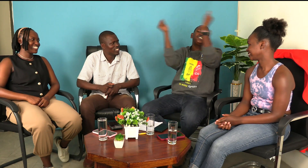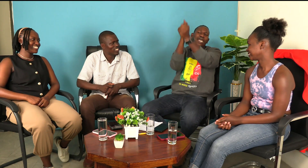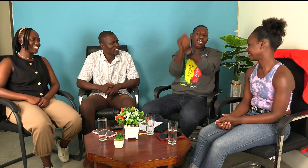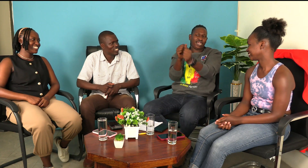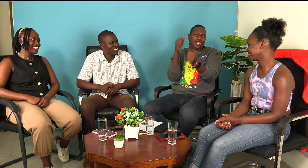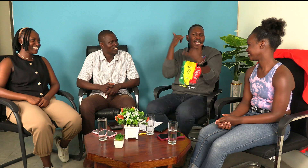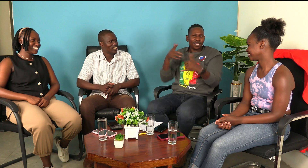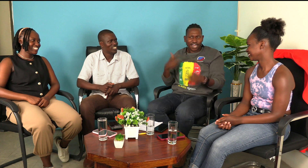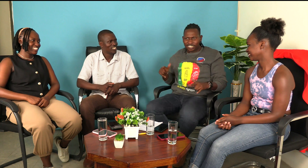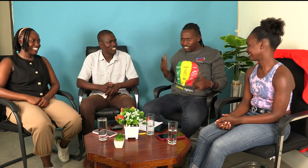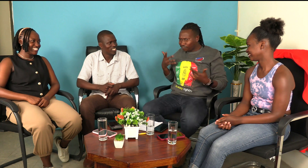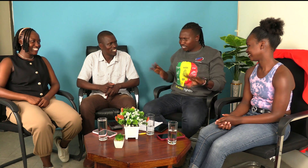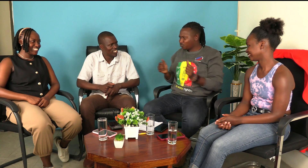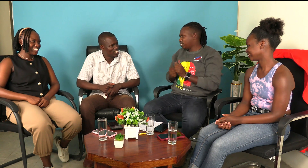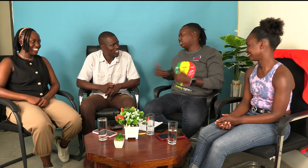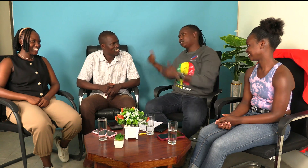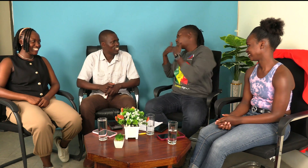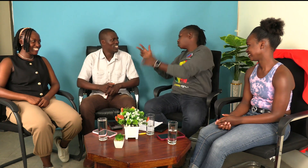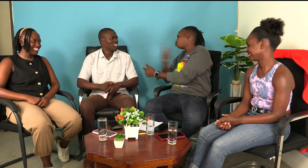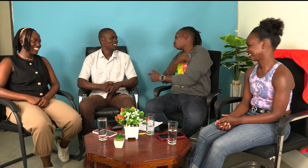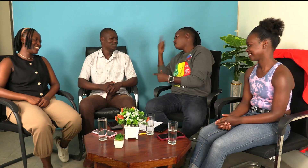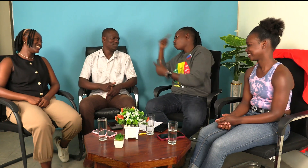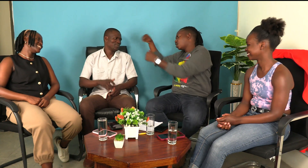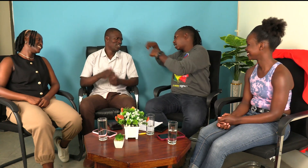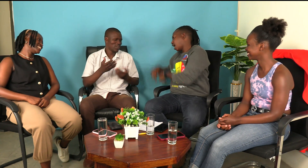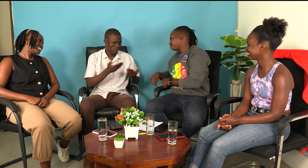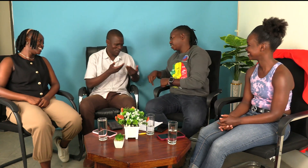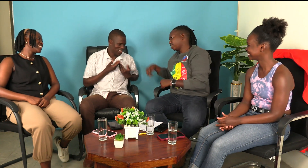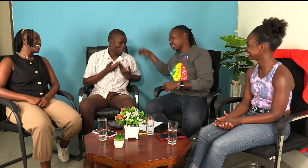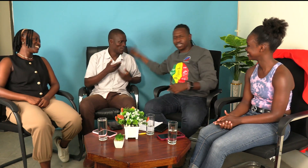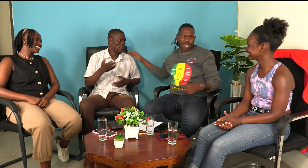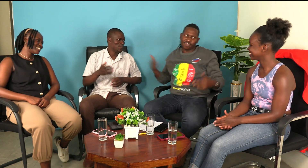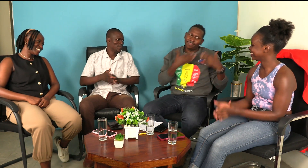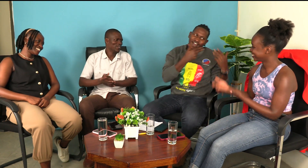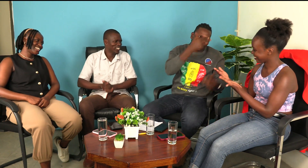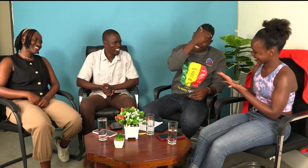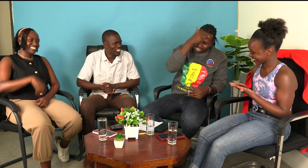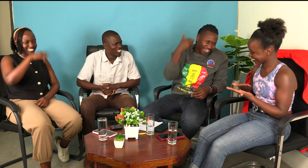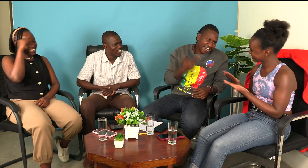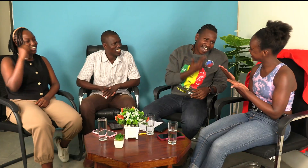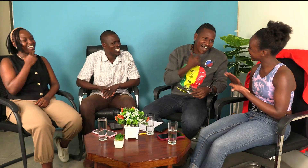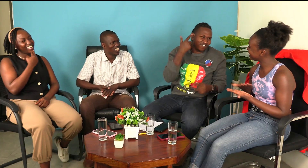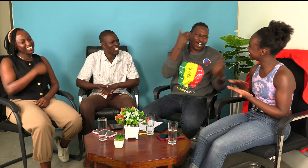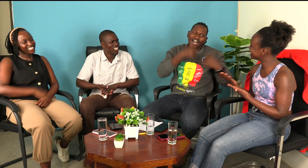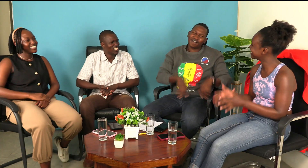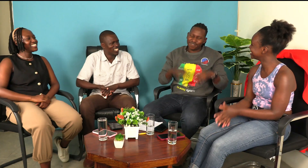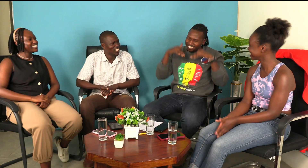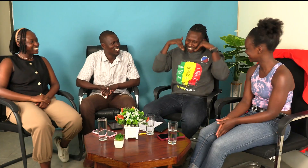next episode 10. All right? So for now, we are done. Thank you very much, Collins, for coming. You're welcome. And also thank you very much, Sheila, Thank for